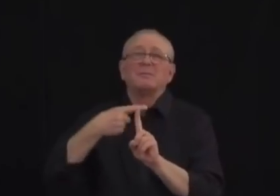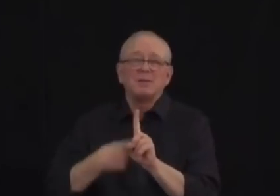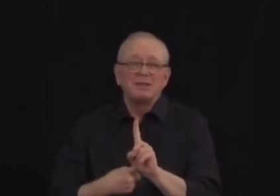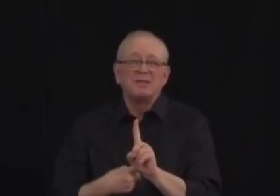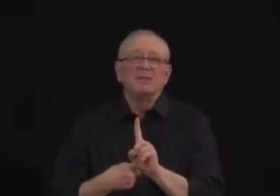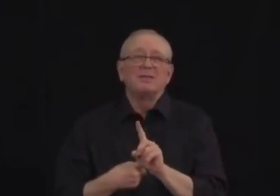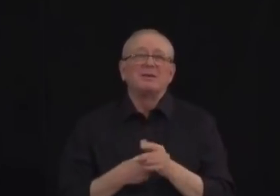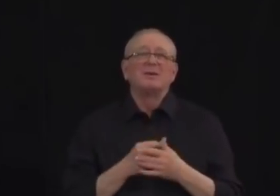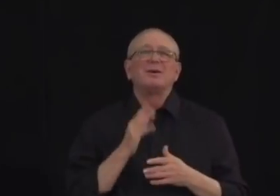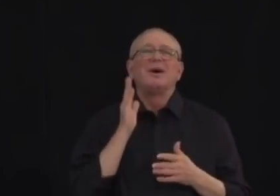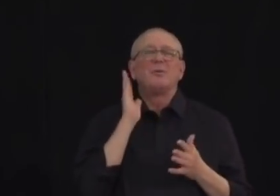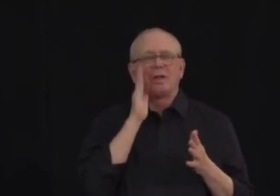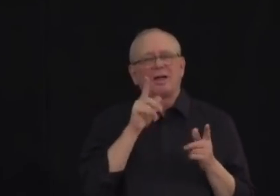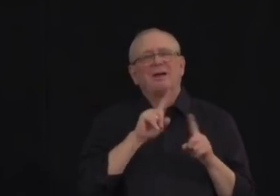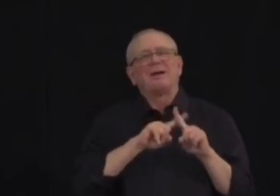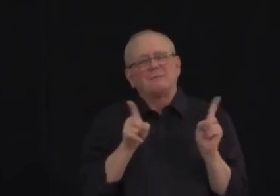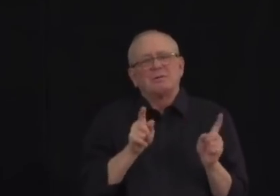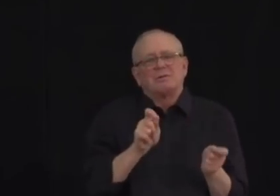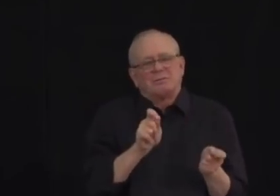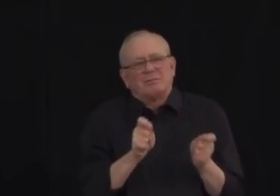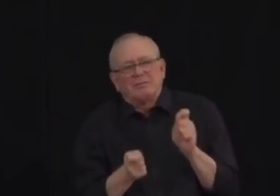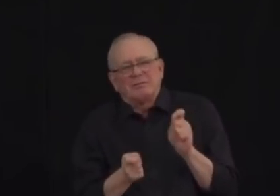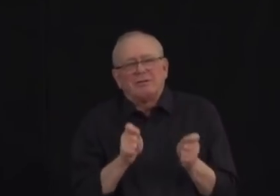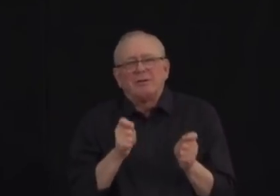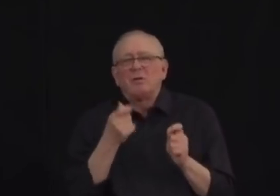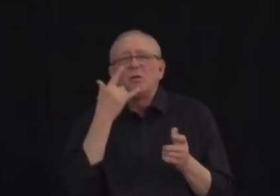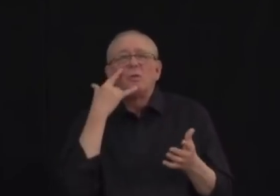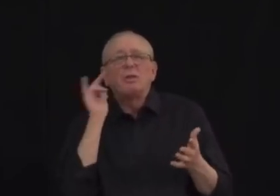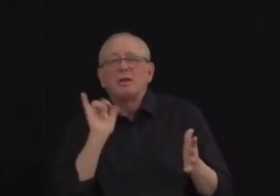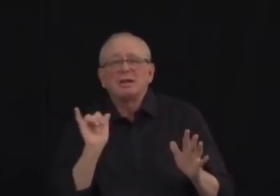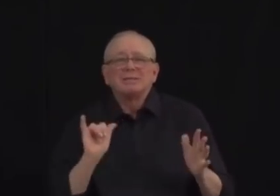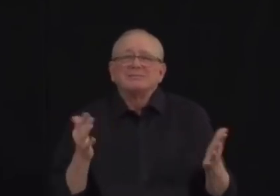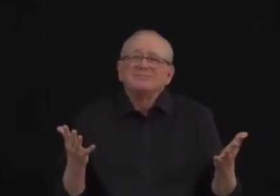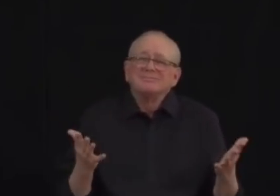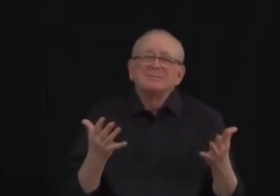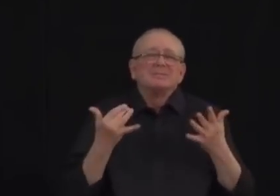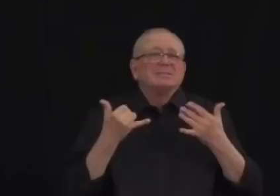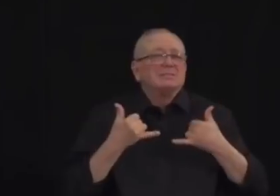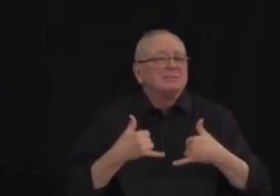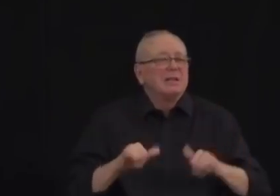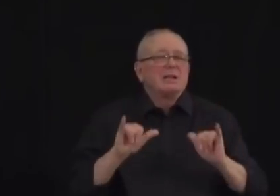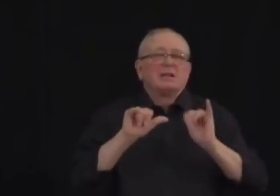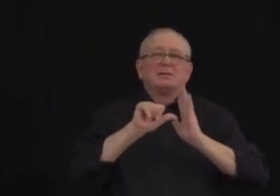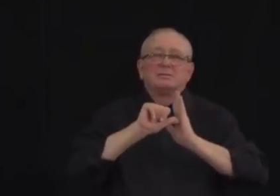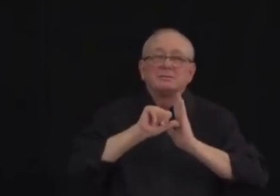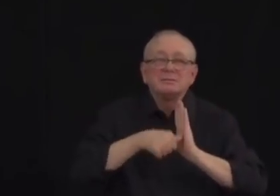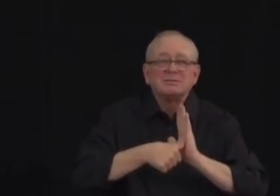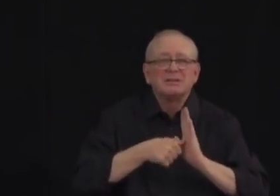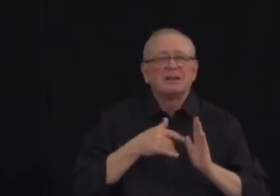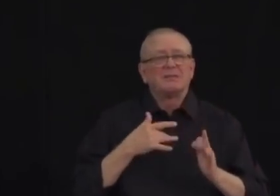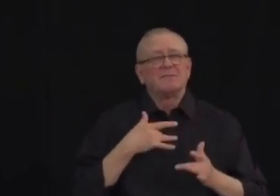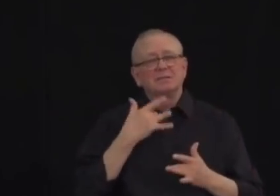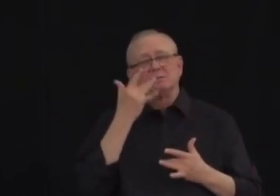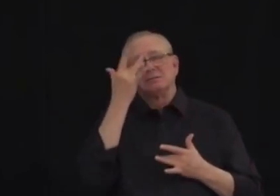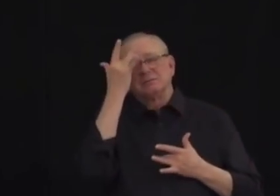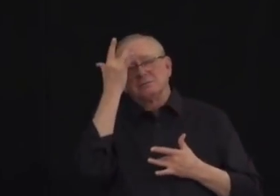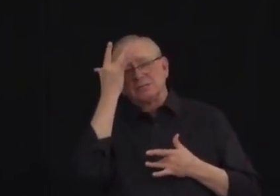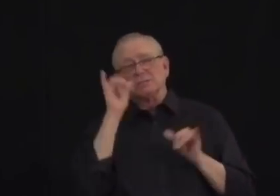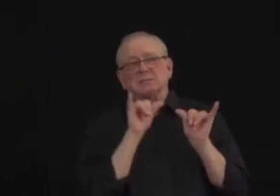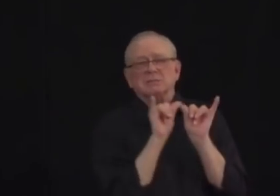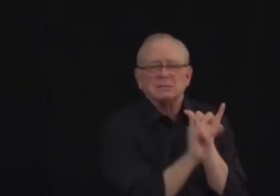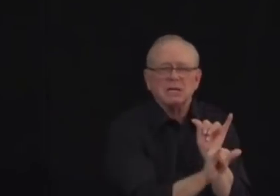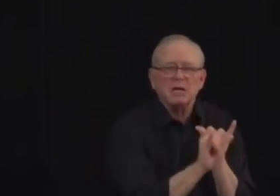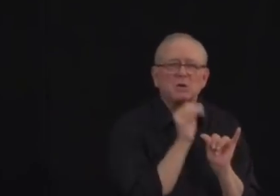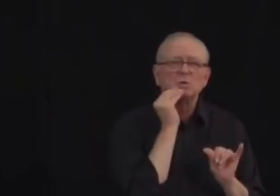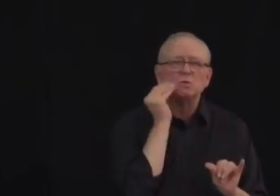be vigilant for anyone who's feeling sick to be staying home and away from others. Some of the enhanced measures that we've been talking about